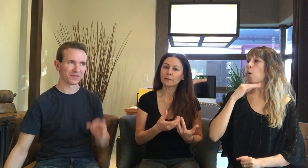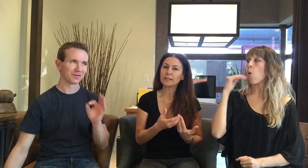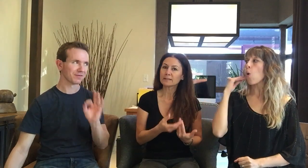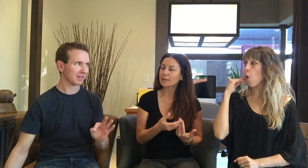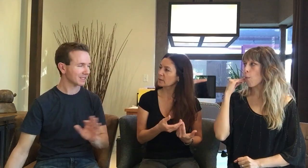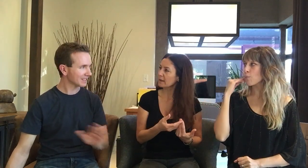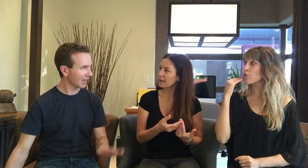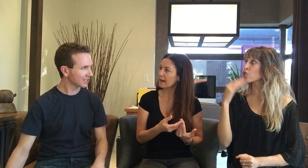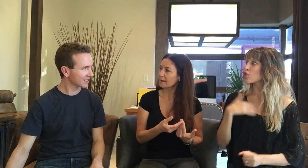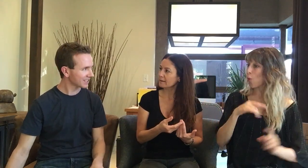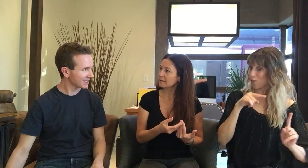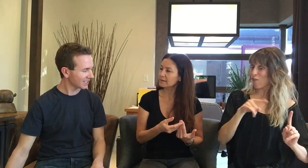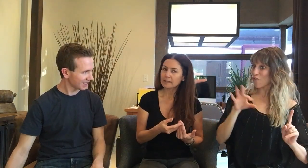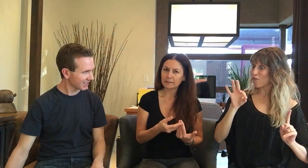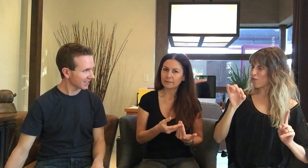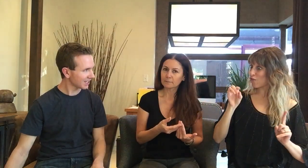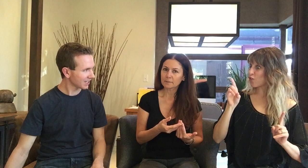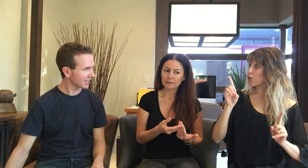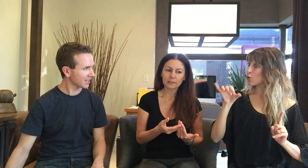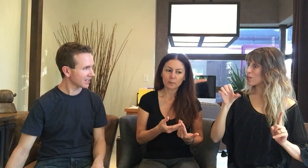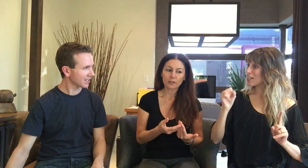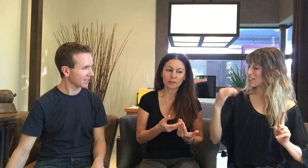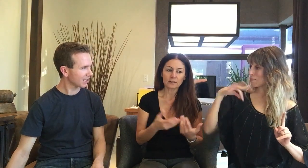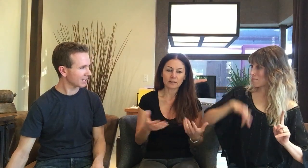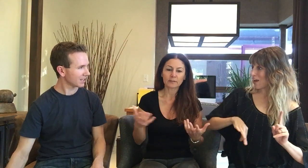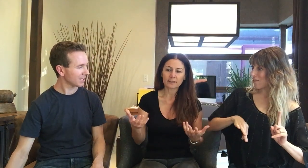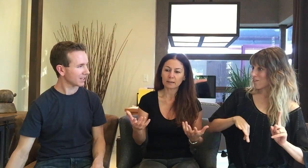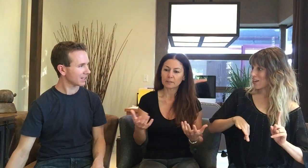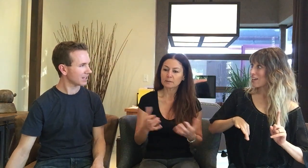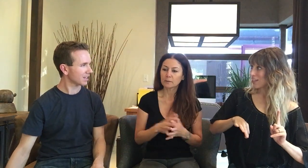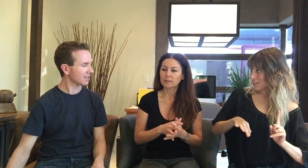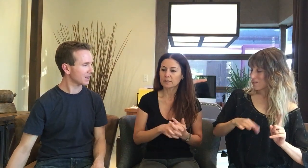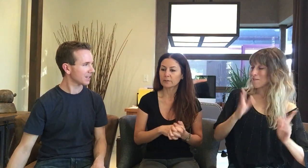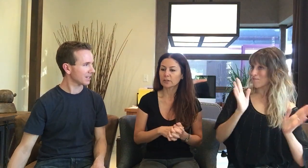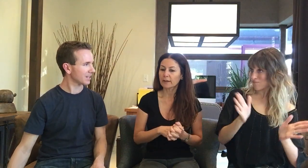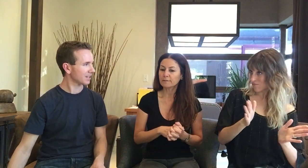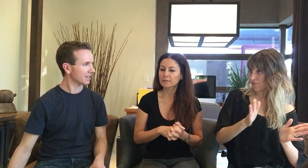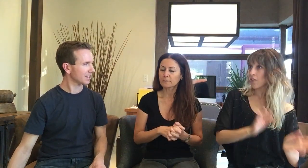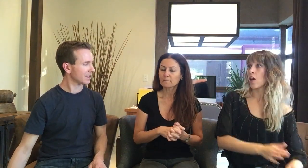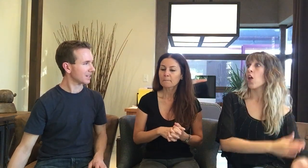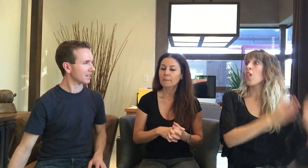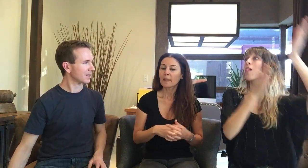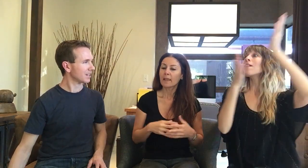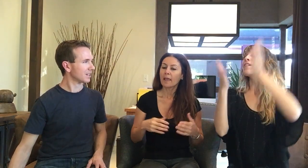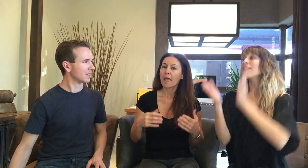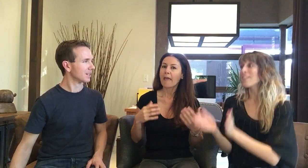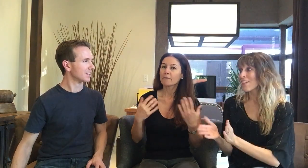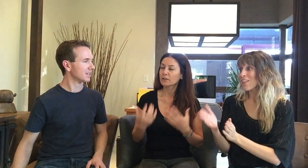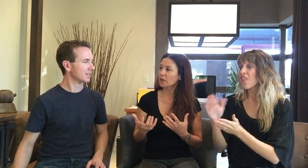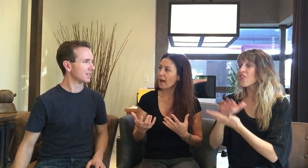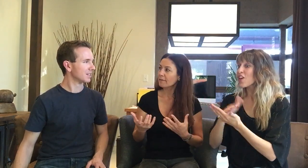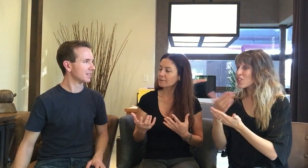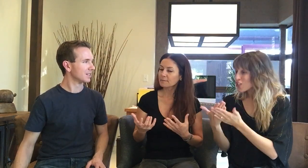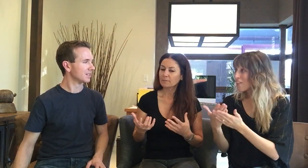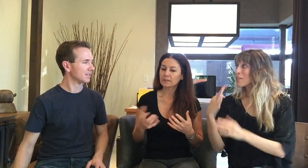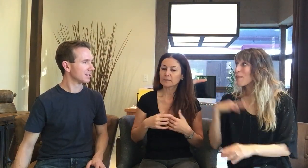foodies, that's what they get out of this indie film series, watching these different segments with these different chefs. And for the chefs, this is